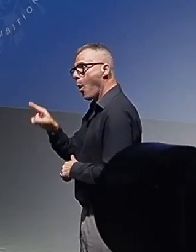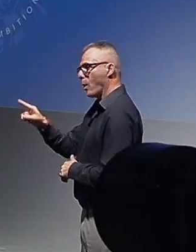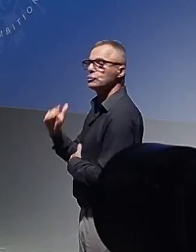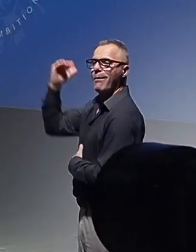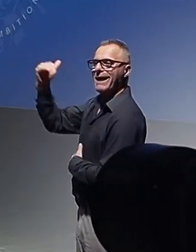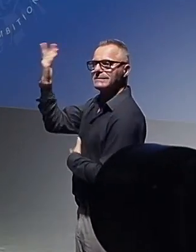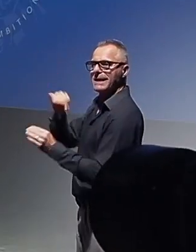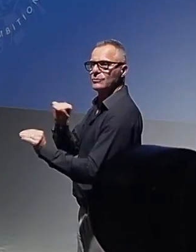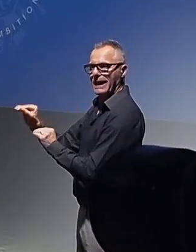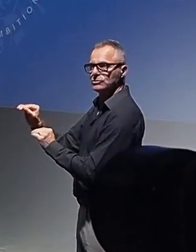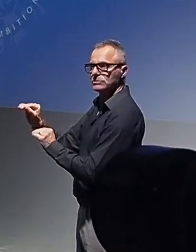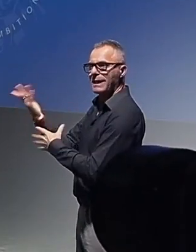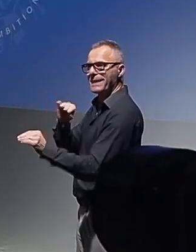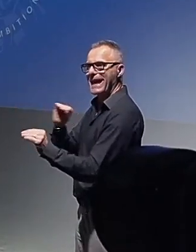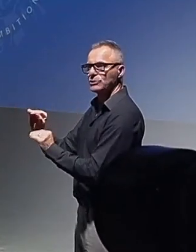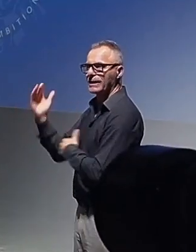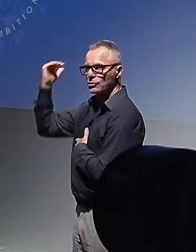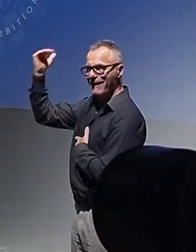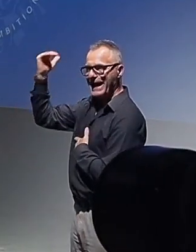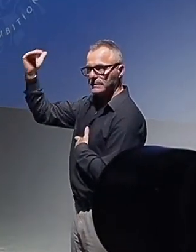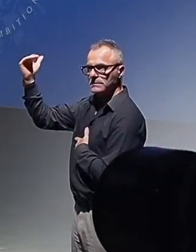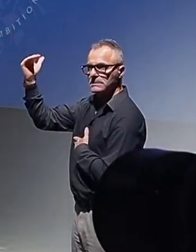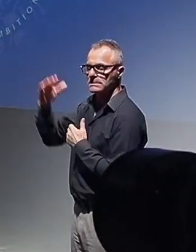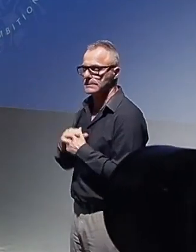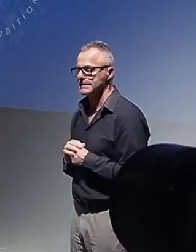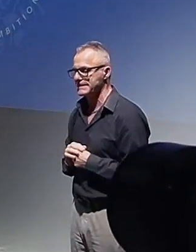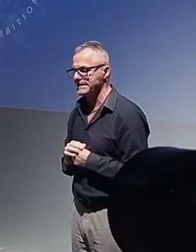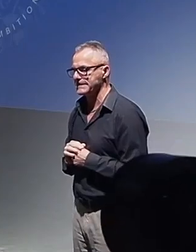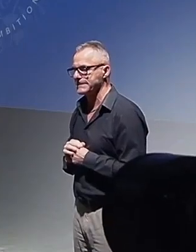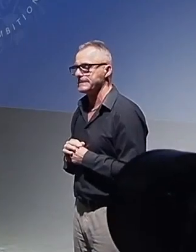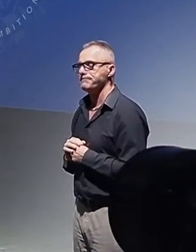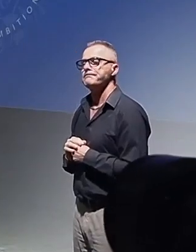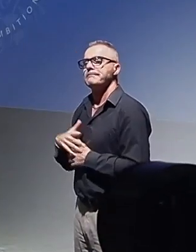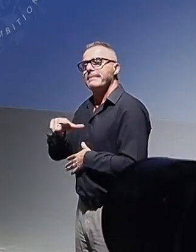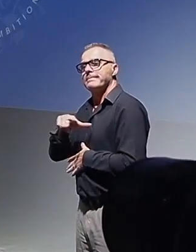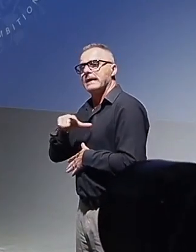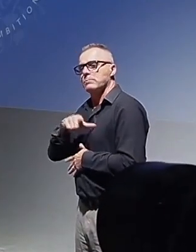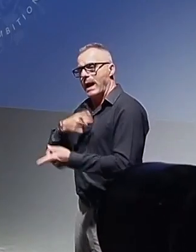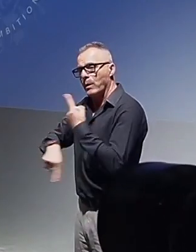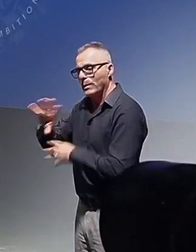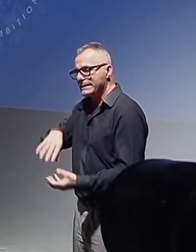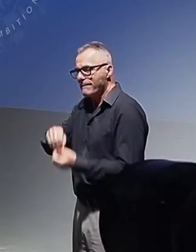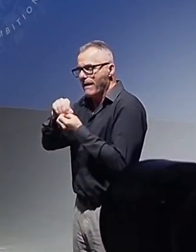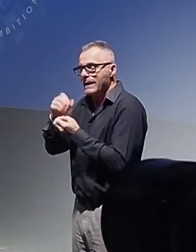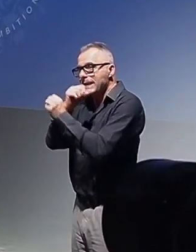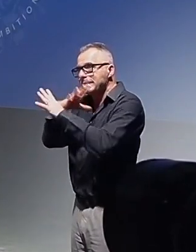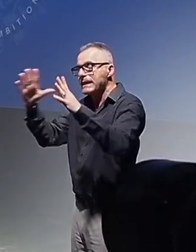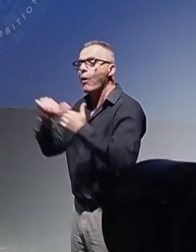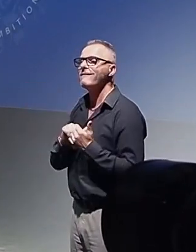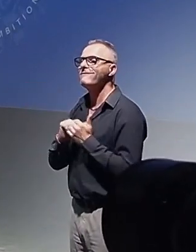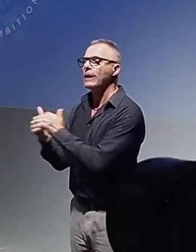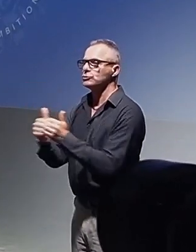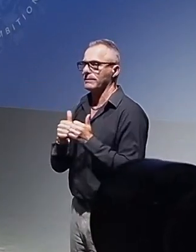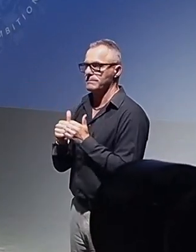adult education and the education of adults as a whole. And that's why we devised the idea of having fellowships.